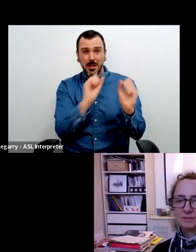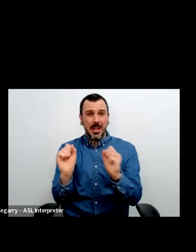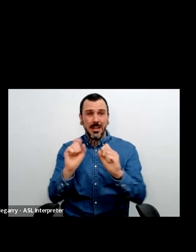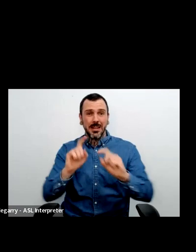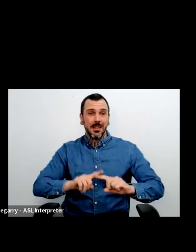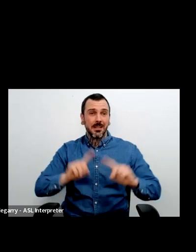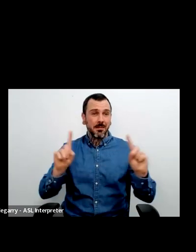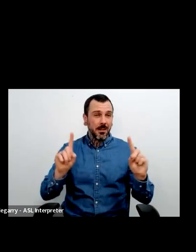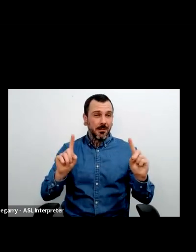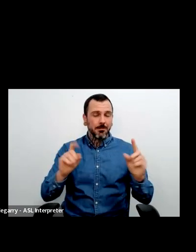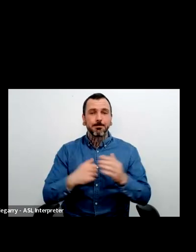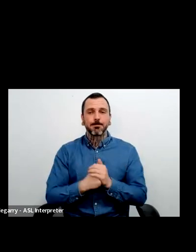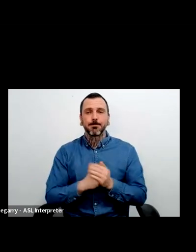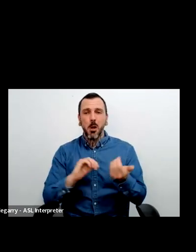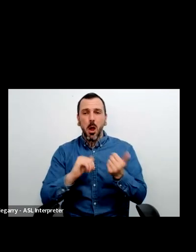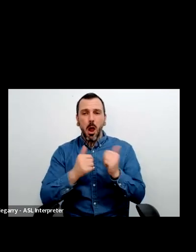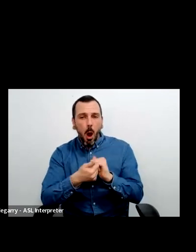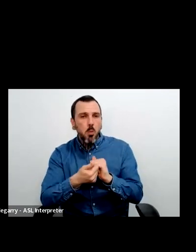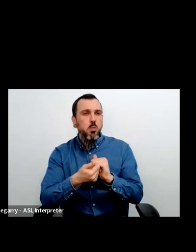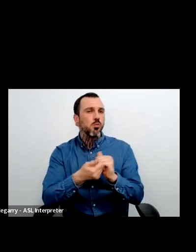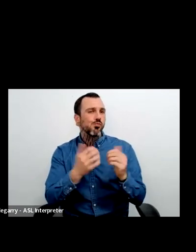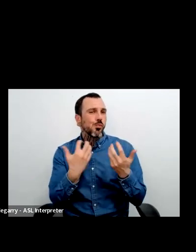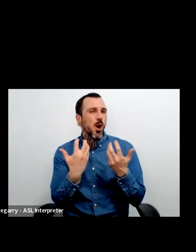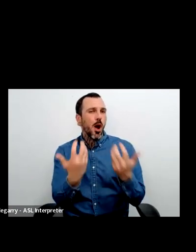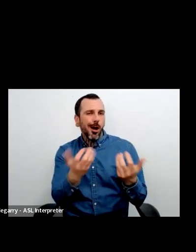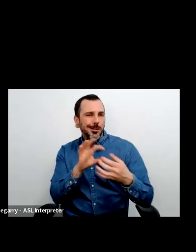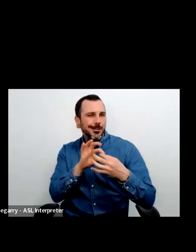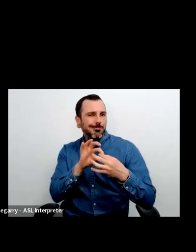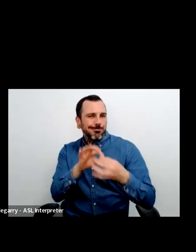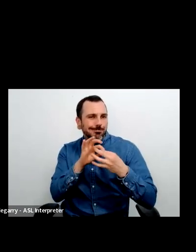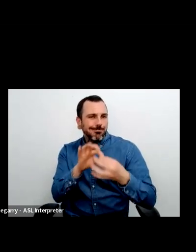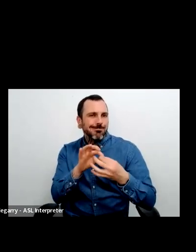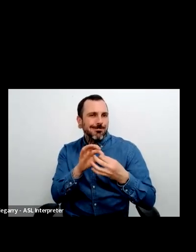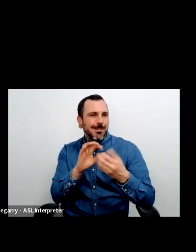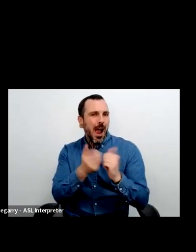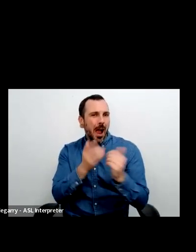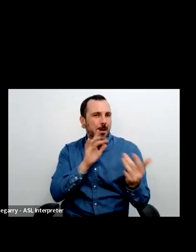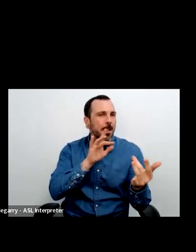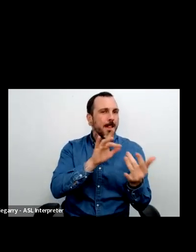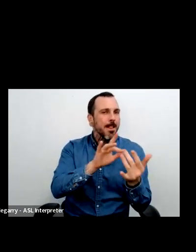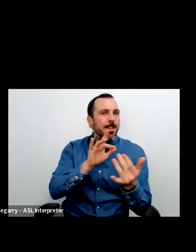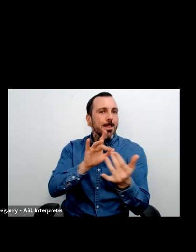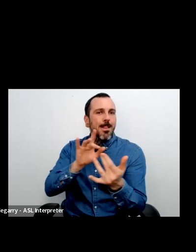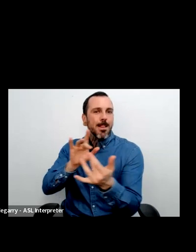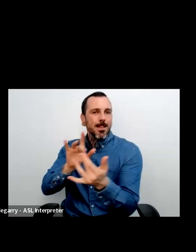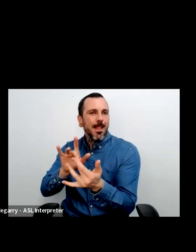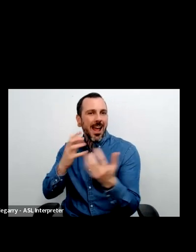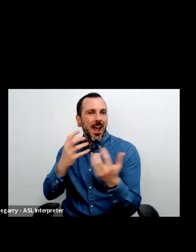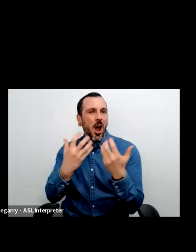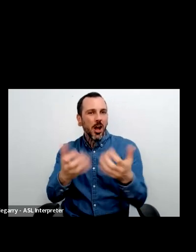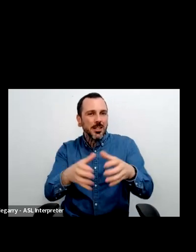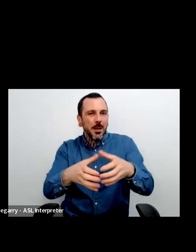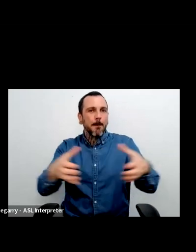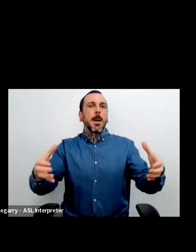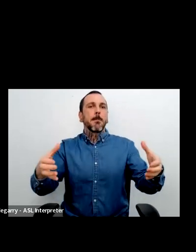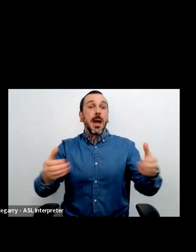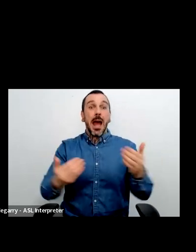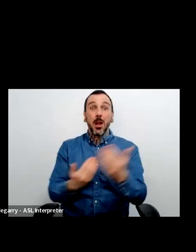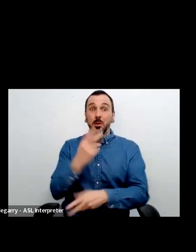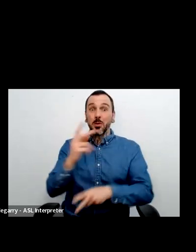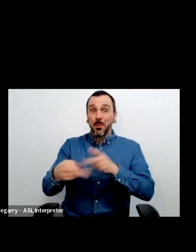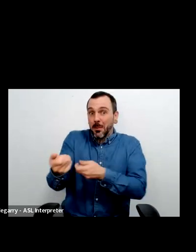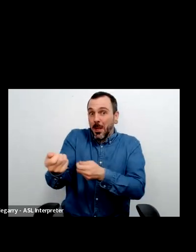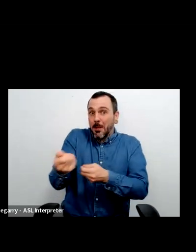you make contact with the audience and find them and grow the audience and find a new audience? And